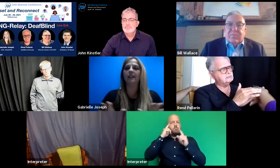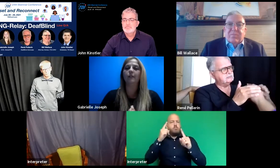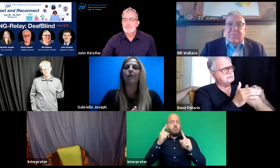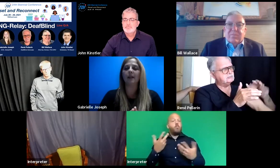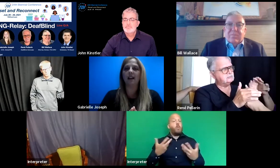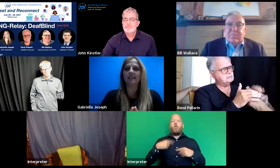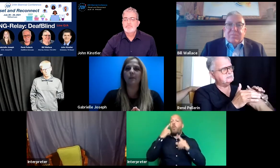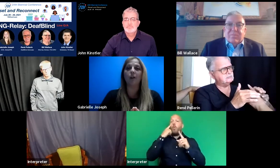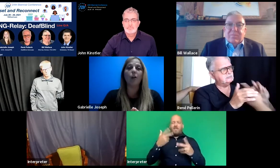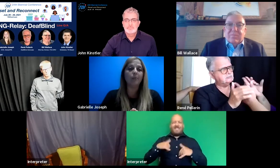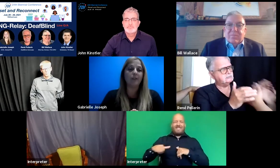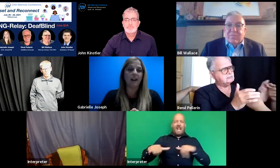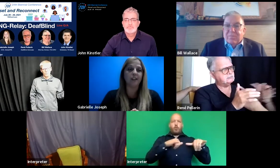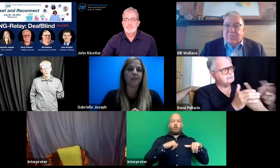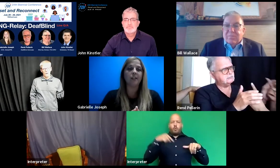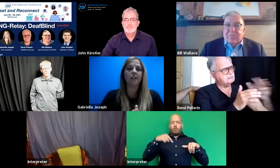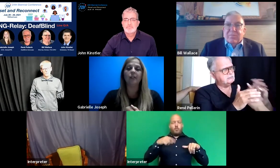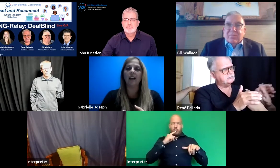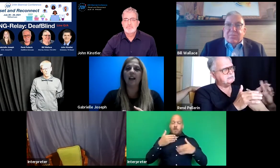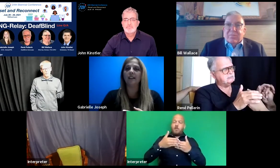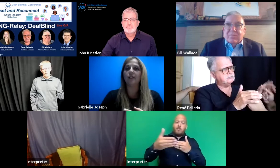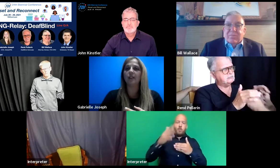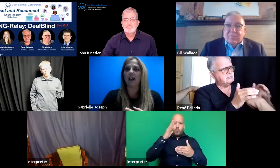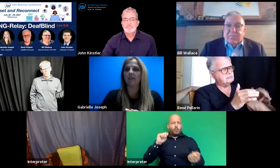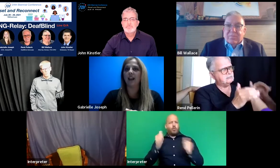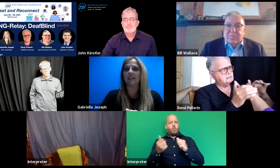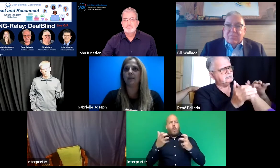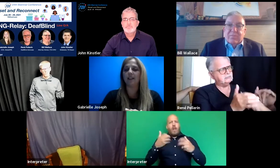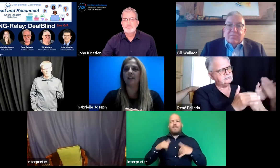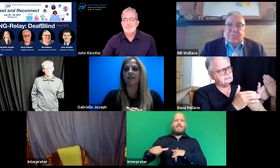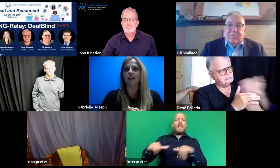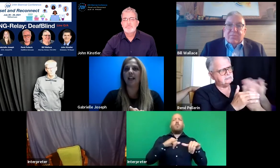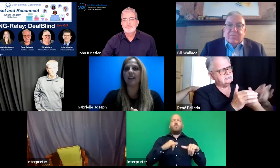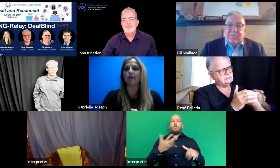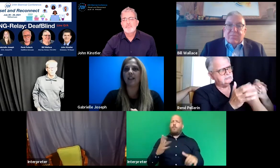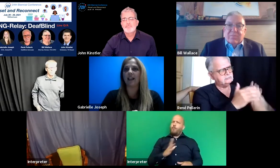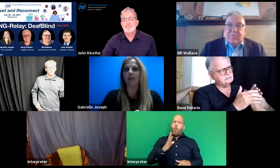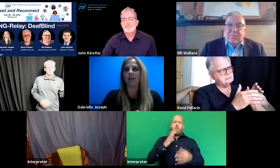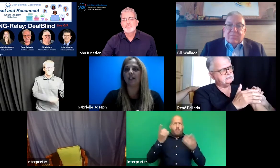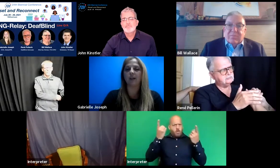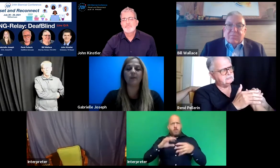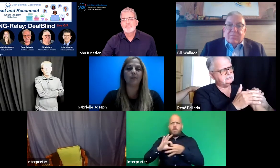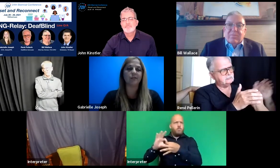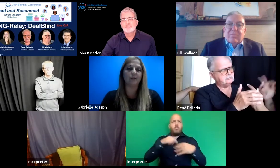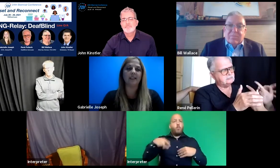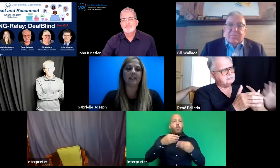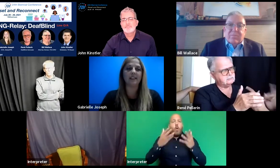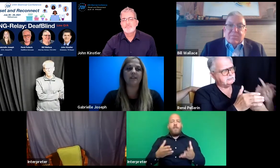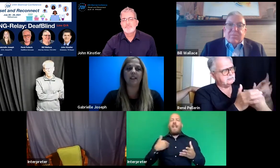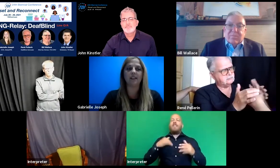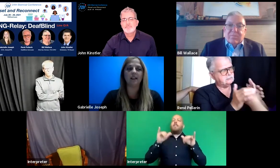be formalized among all providers so that you can have that experience during any relay call, and that would also